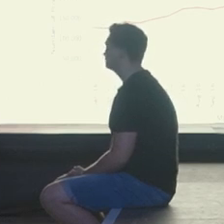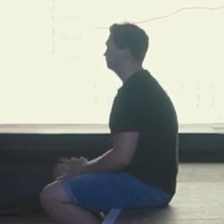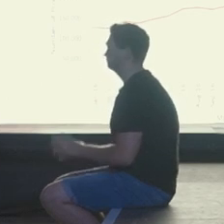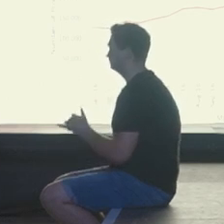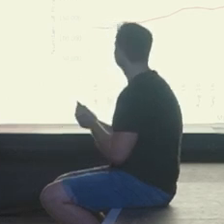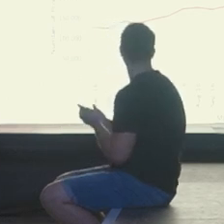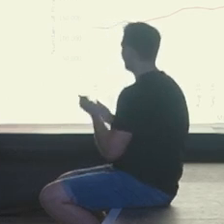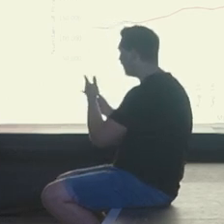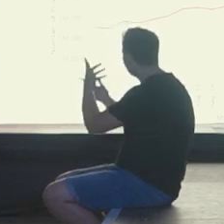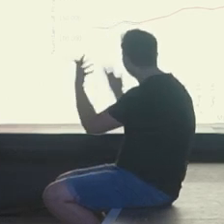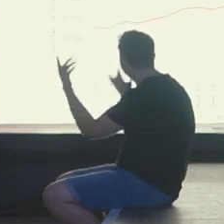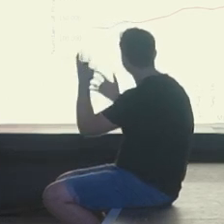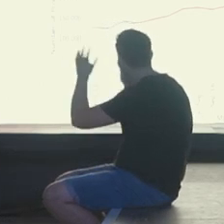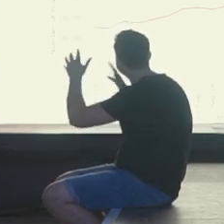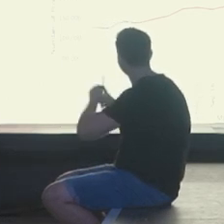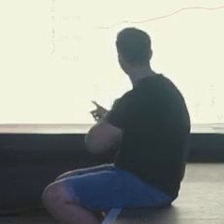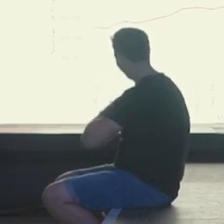Oh, you get all the claps. I'm jealous.